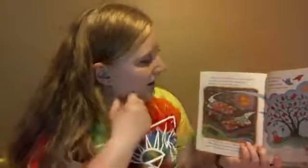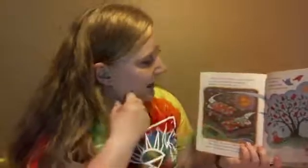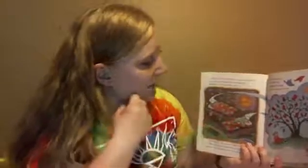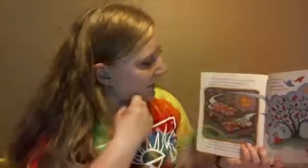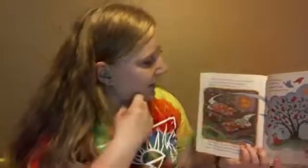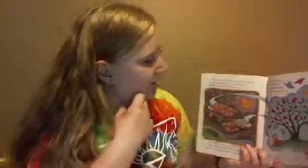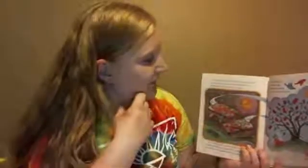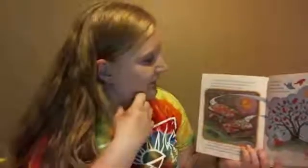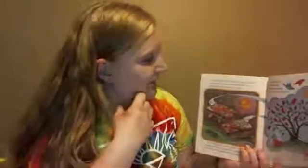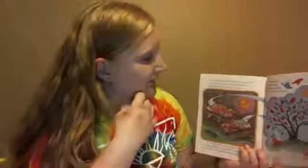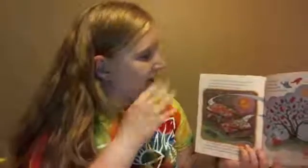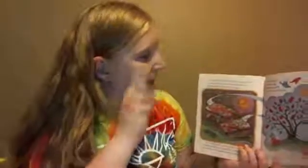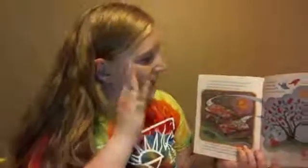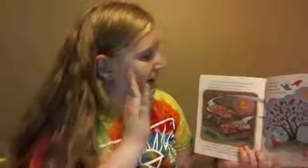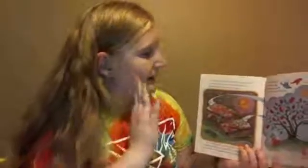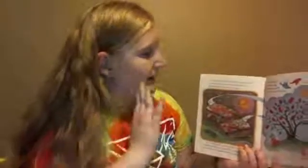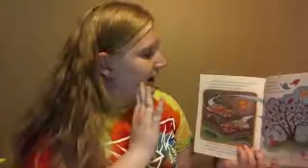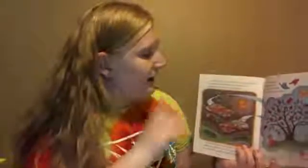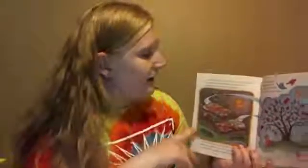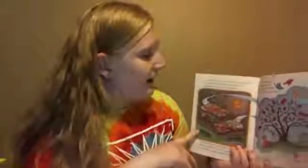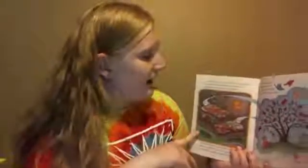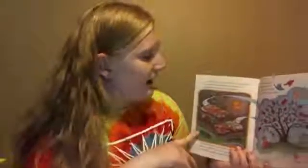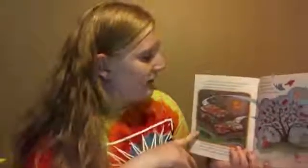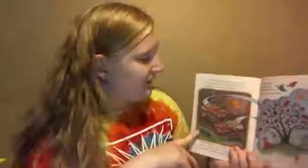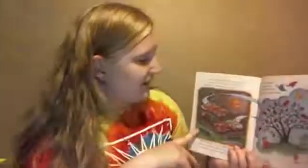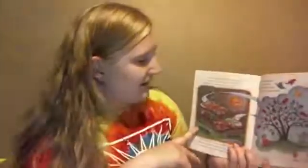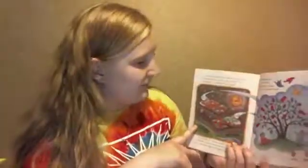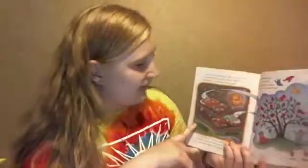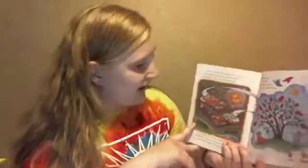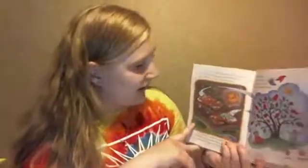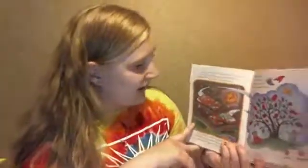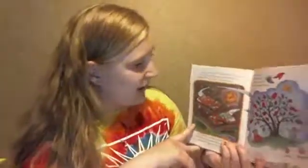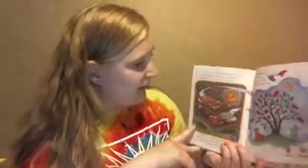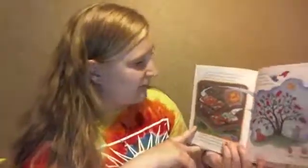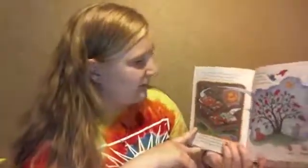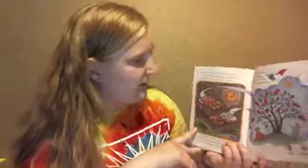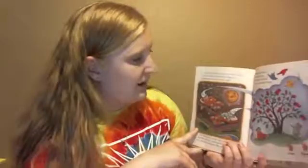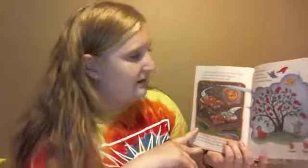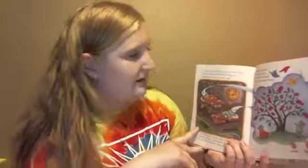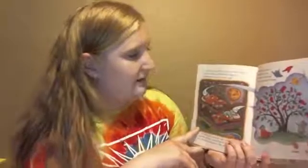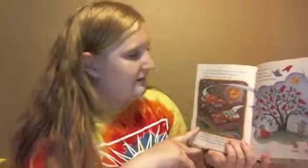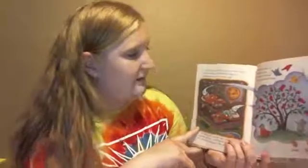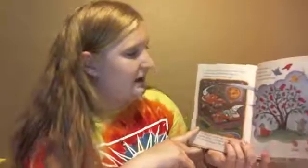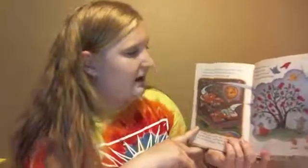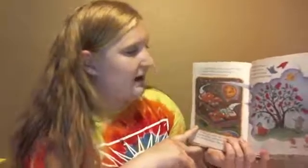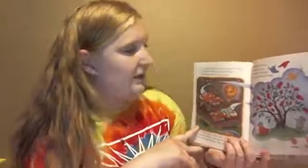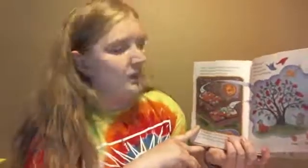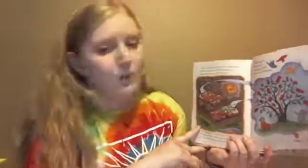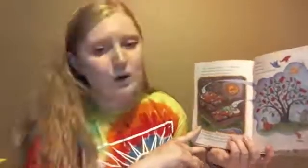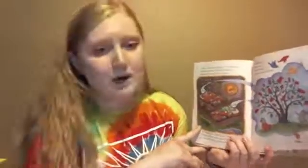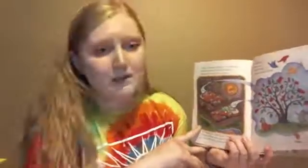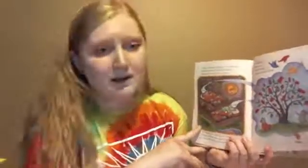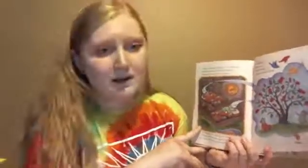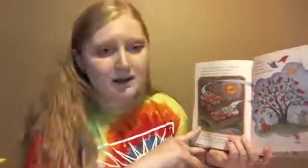that brown, the sun went down. It was evening, and the colors began to disappear in the warm, dark